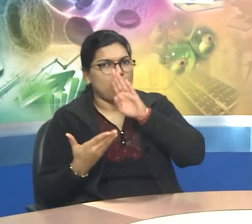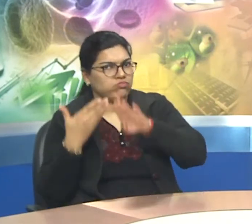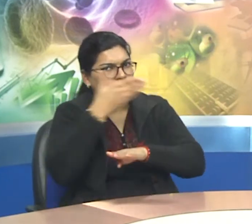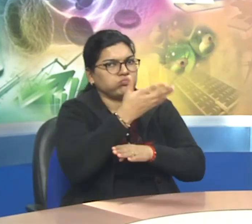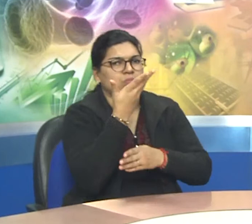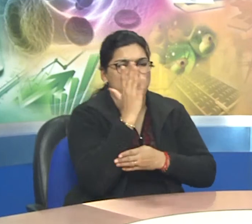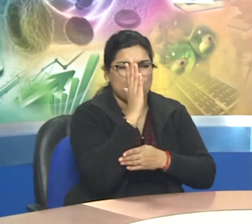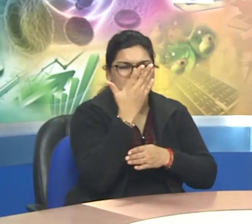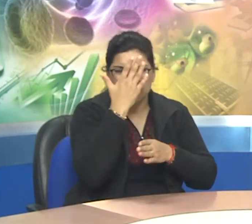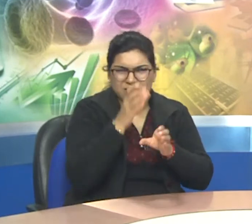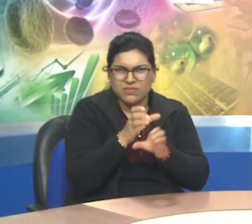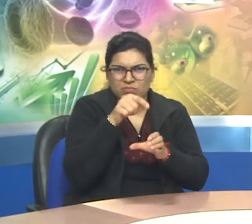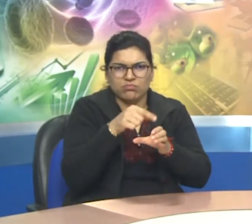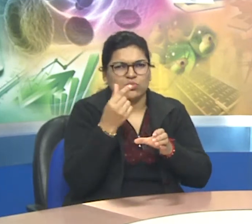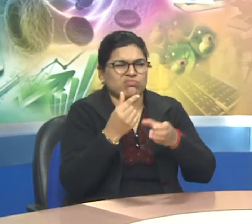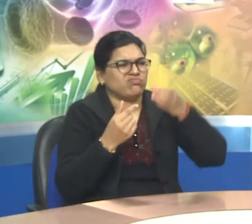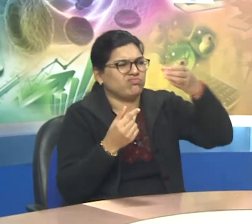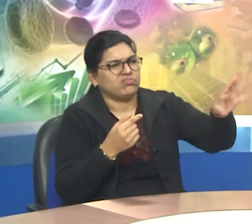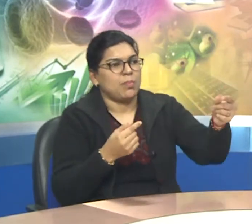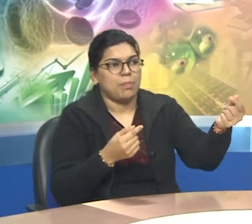used bottles can be thrown.